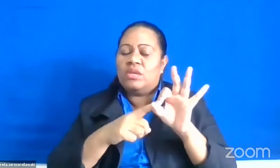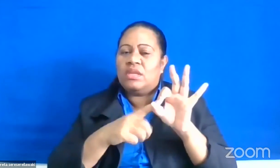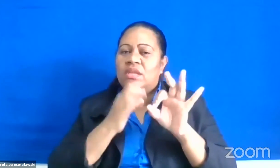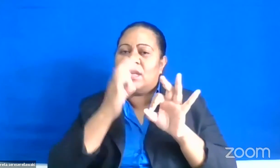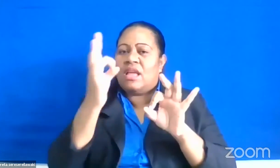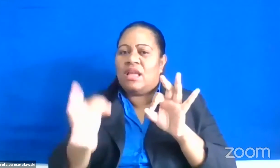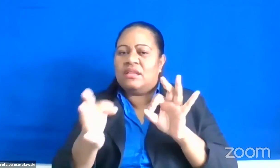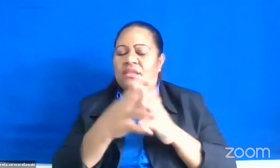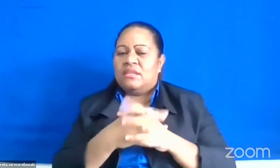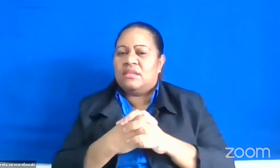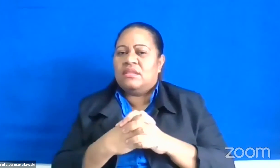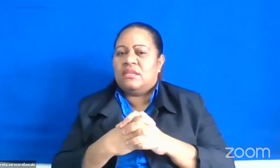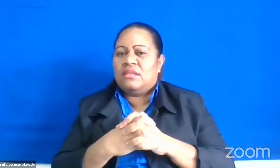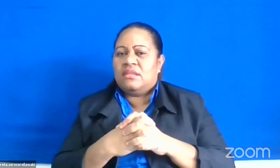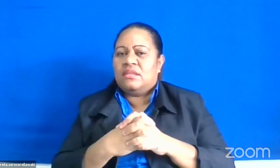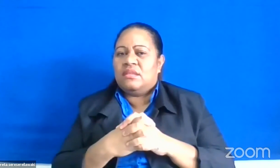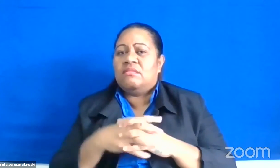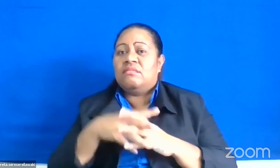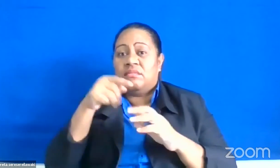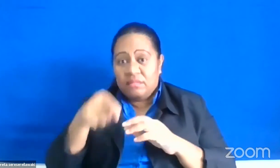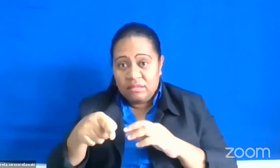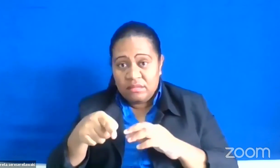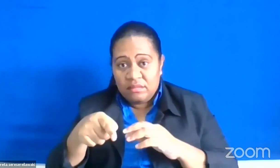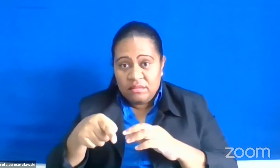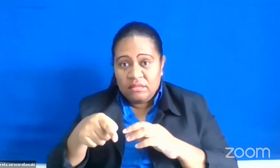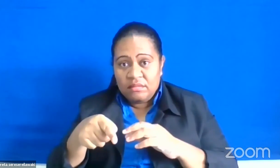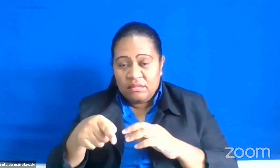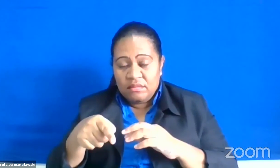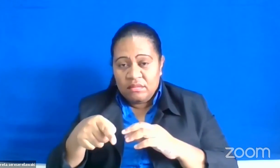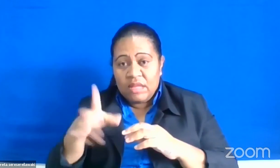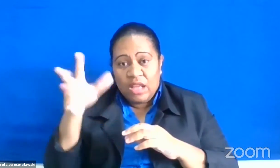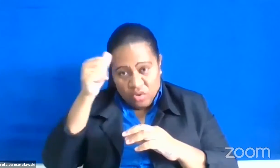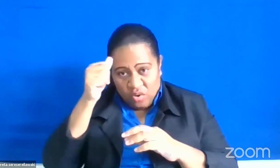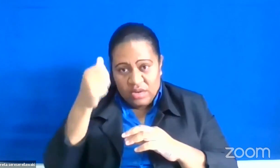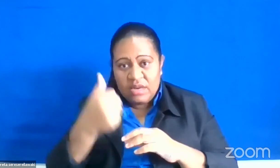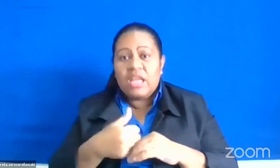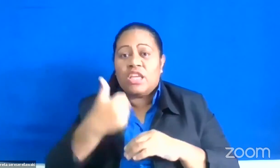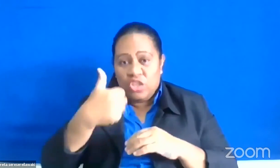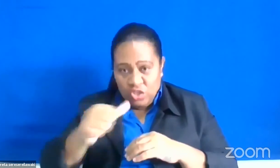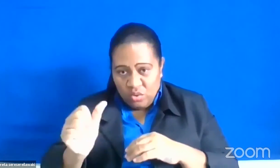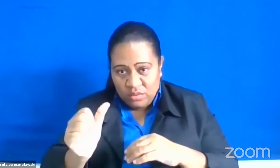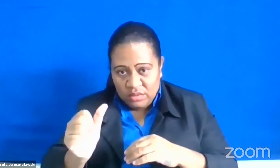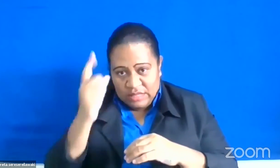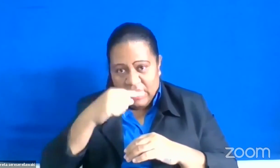is that knowledge transferable and usable in other communities across the pacific